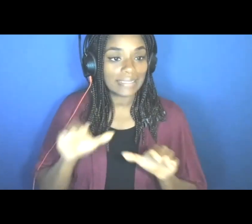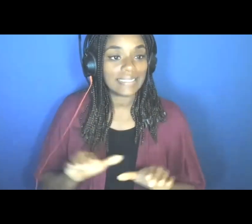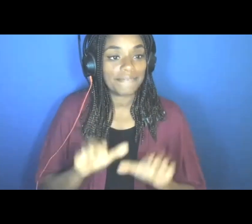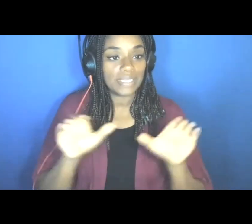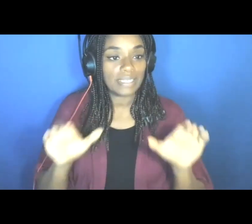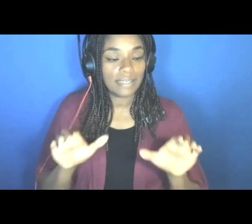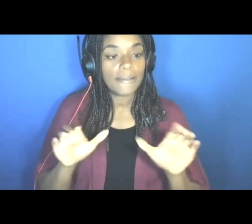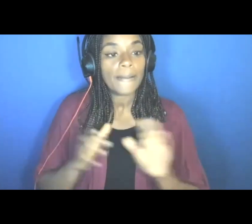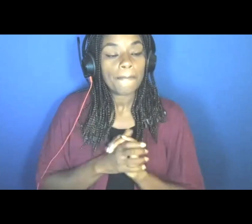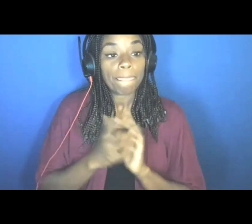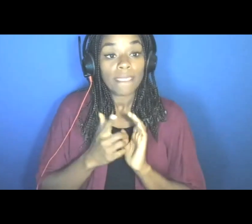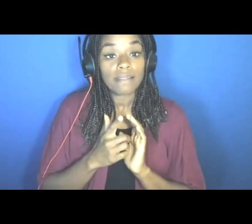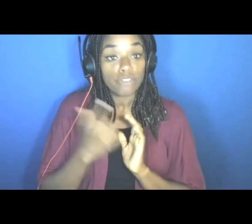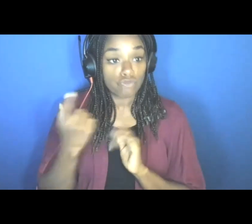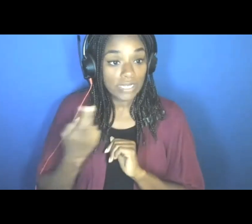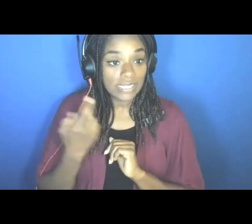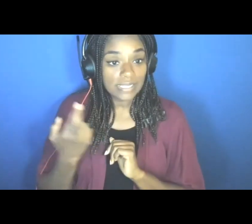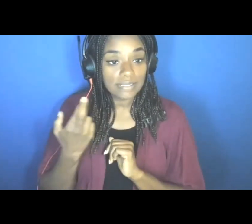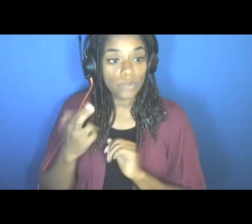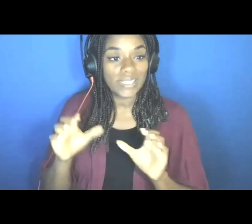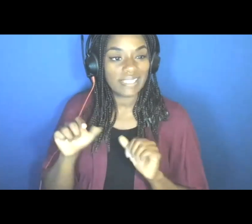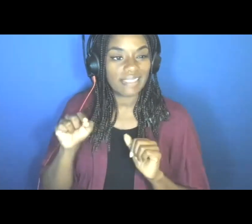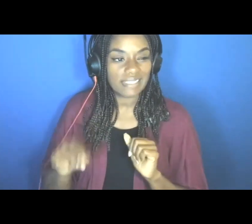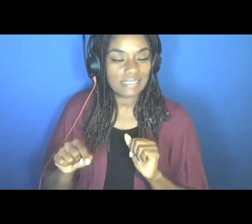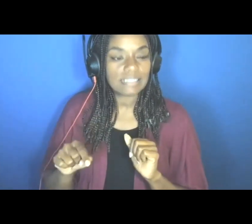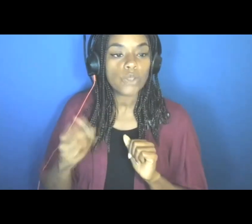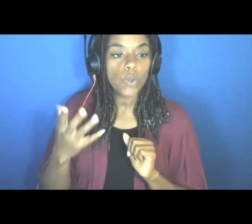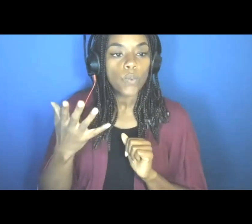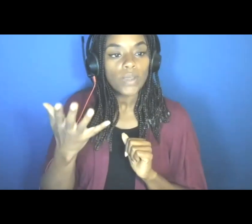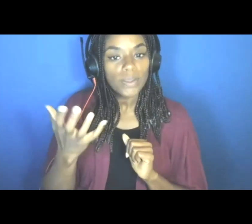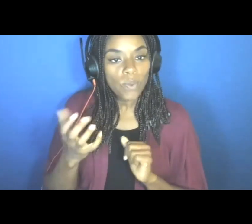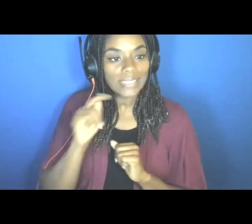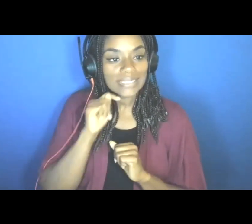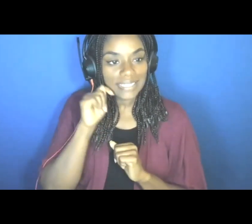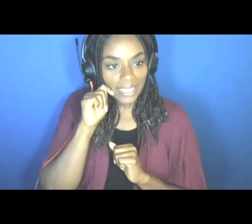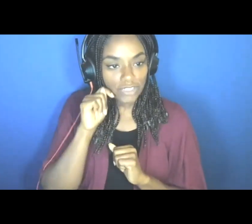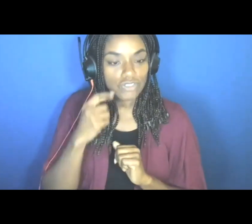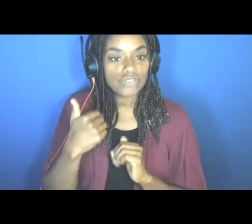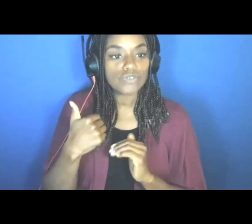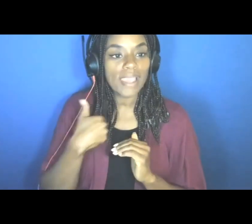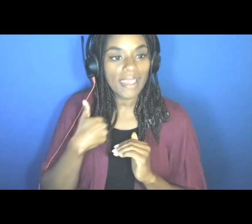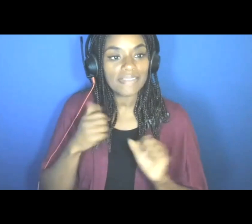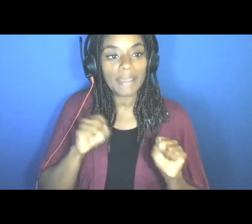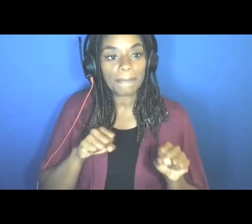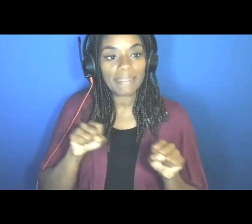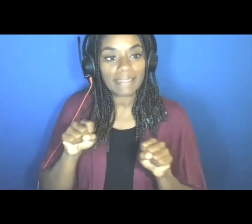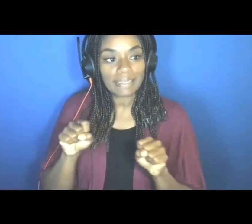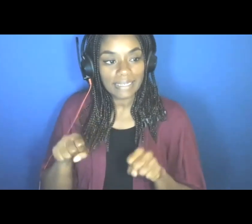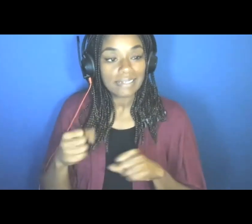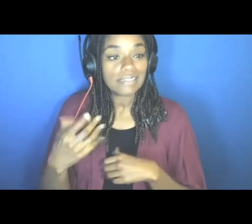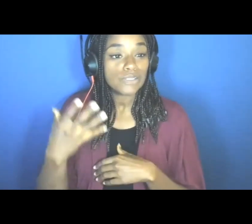The reason that we did this was because we wanted adolescents to have the ability to go